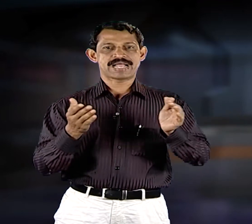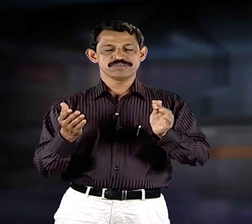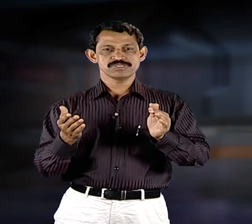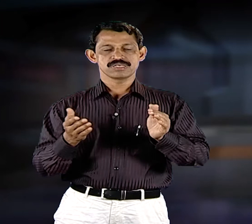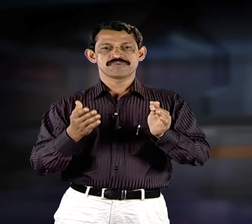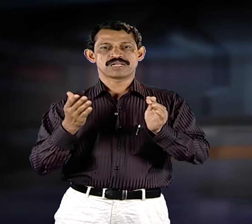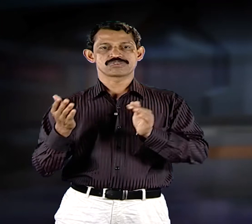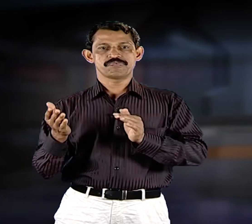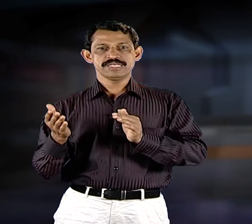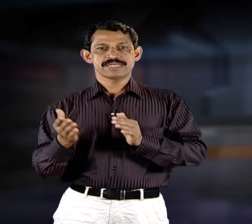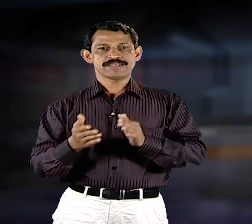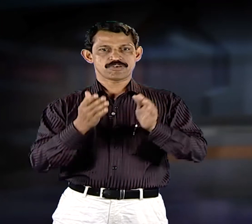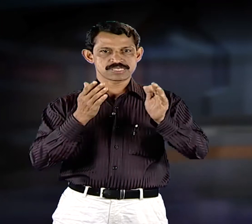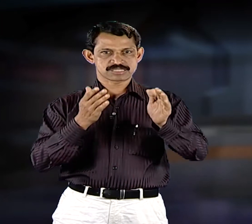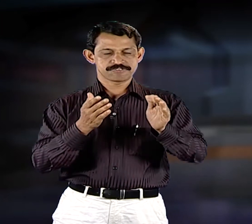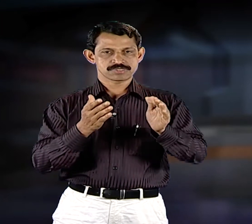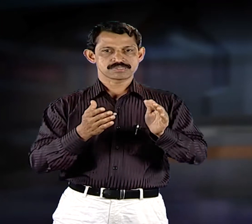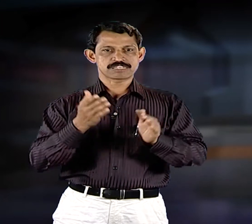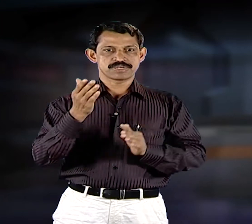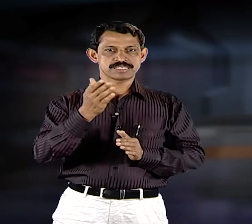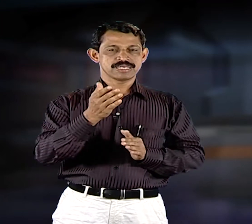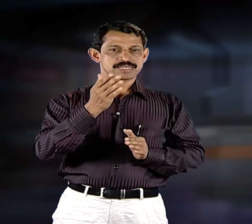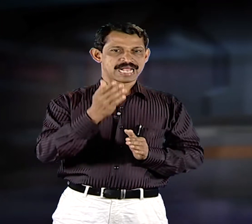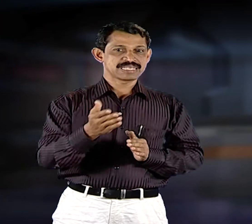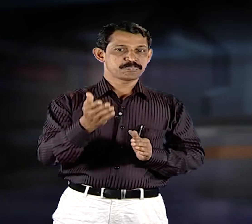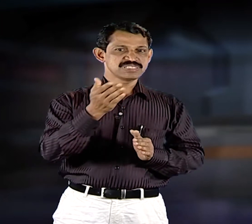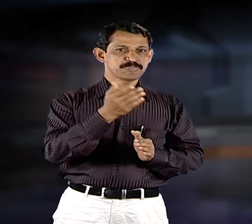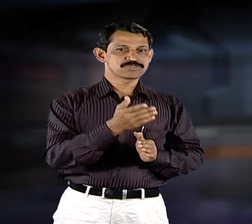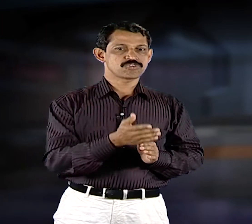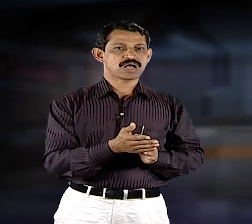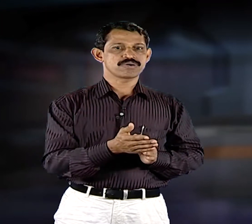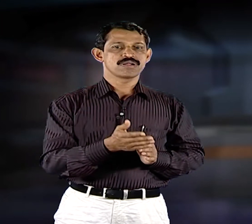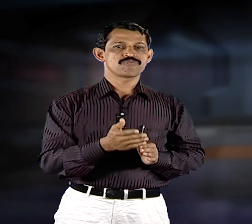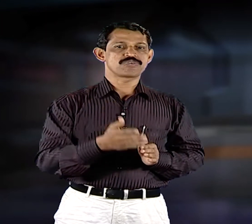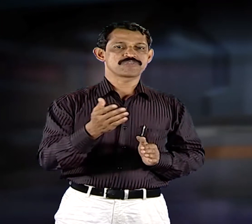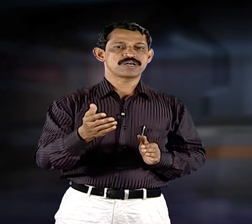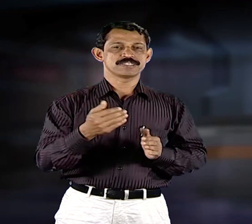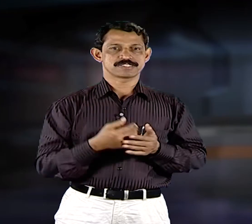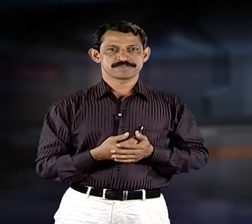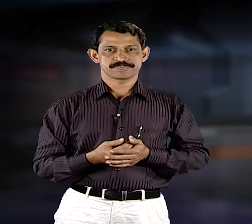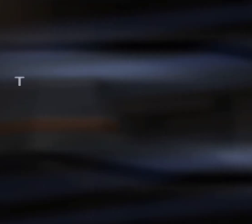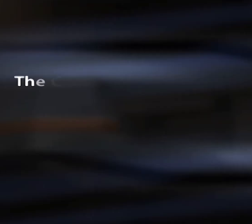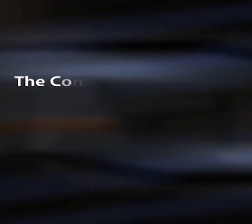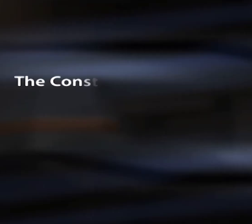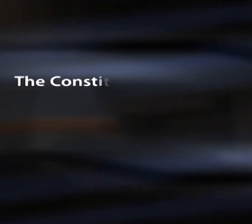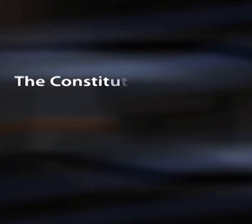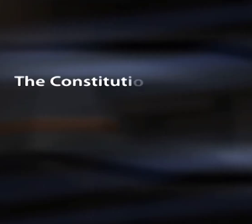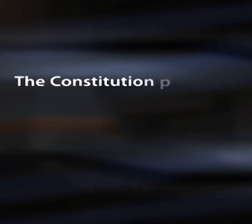values, philosophy and objectives that were the guiding principles of our founding fathers. The Constitution